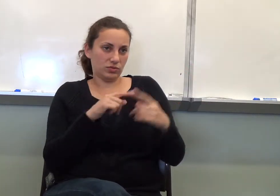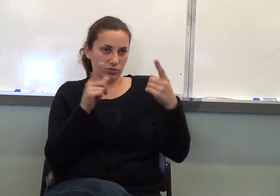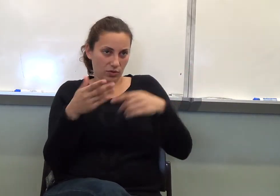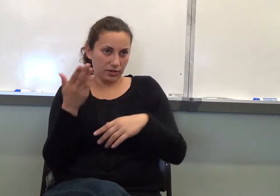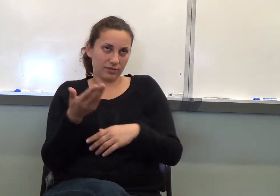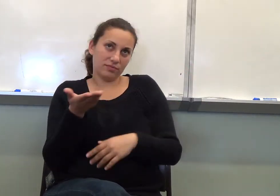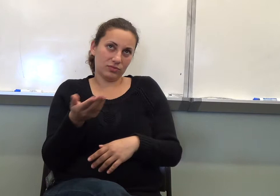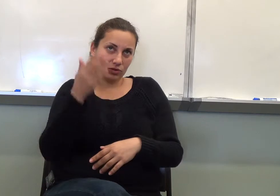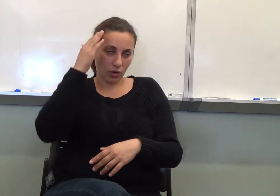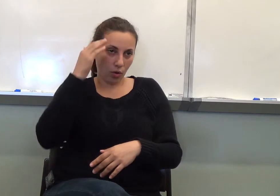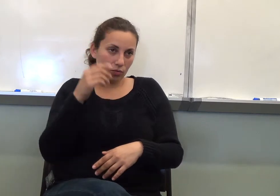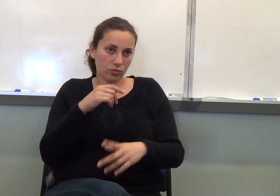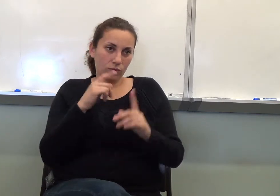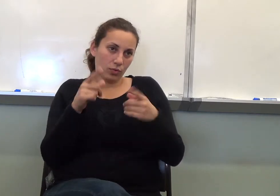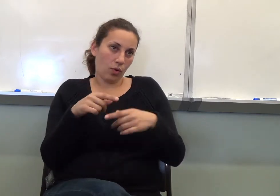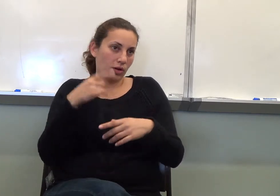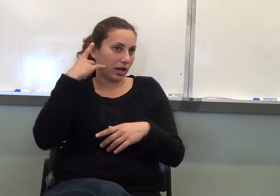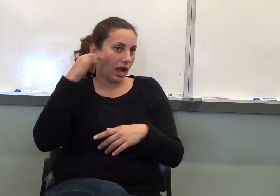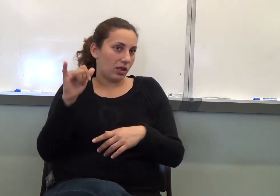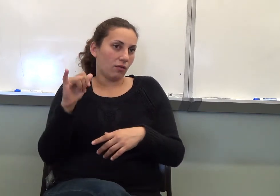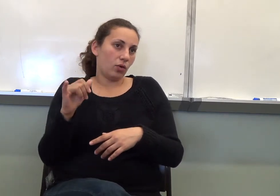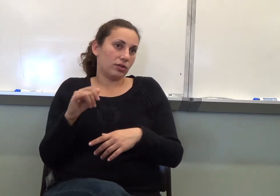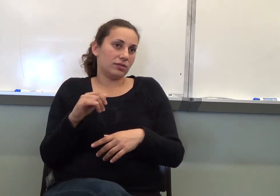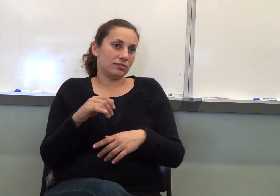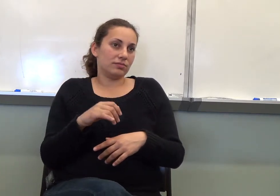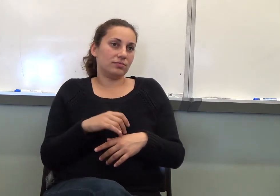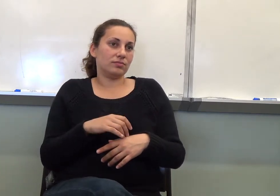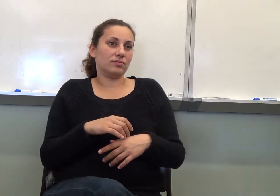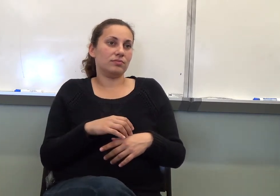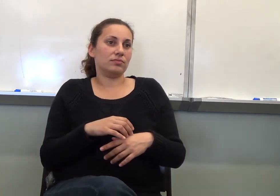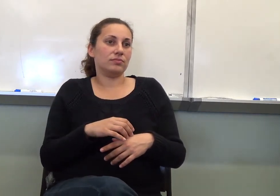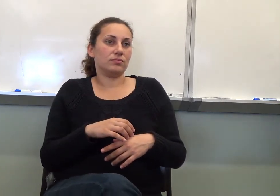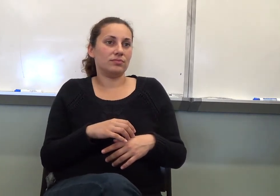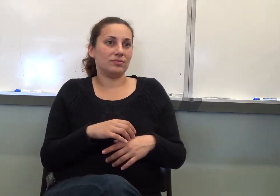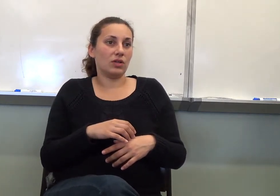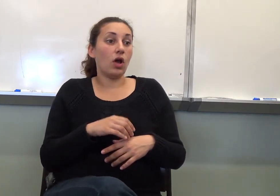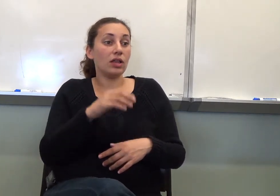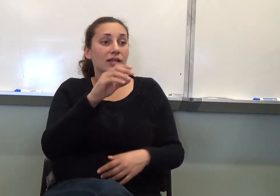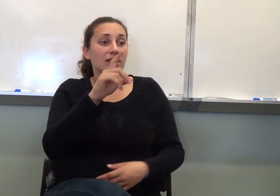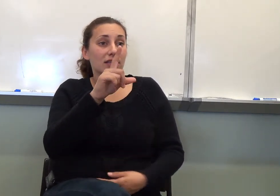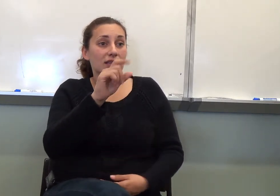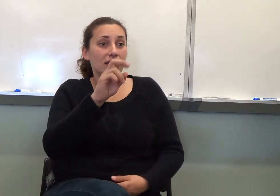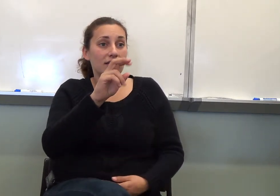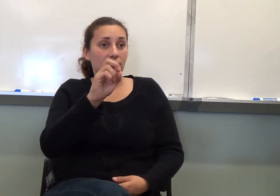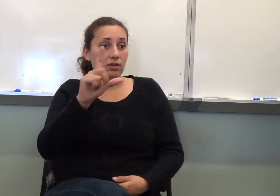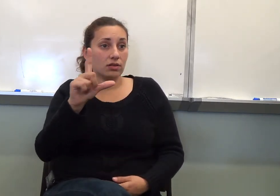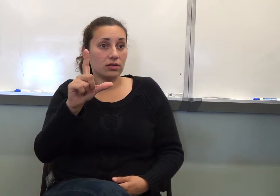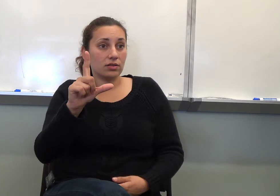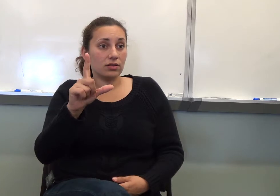we go up to the Sierras and get some gold dust out of the river, right? There's still some left, right? Yeah.